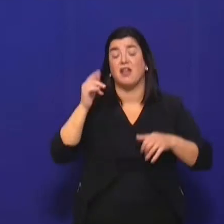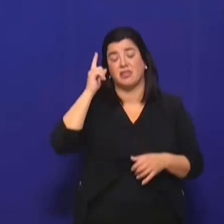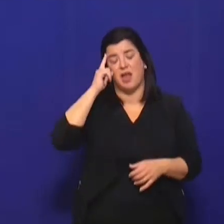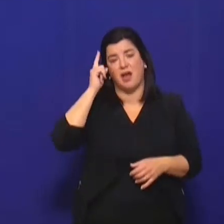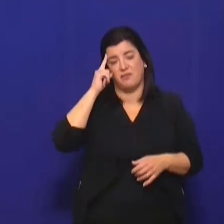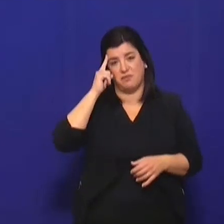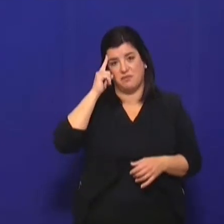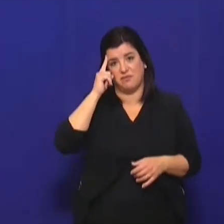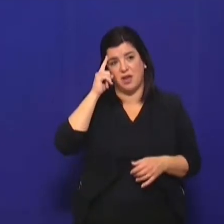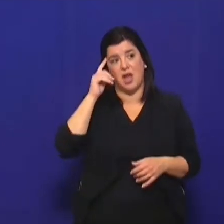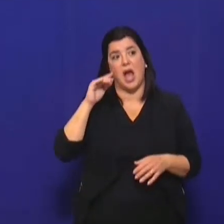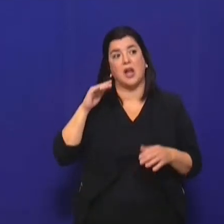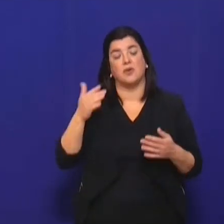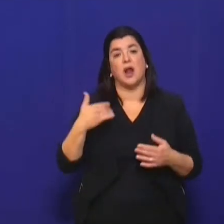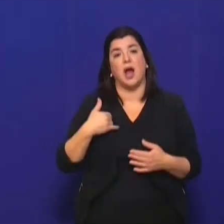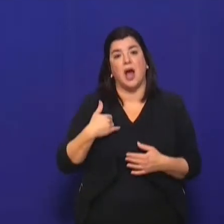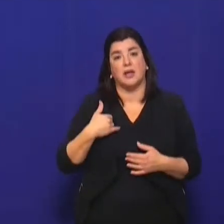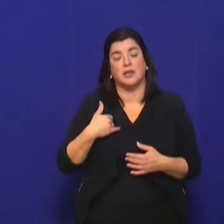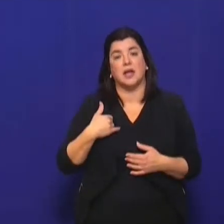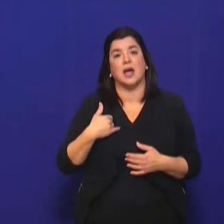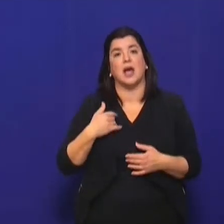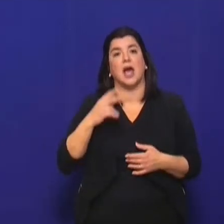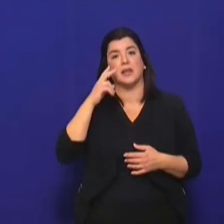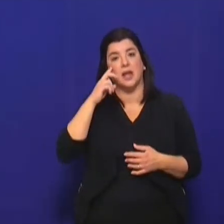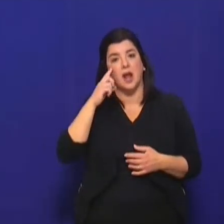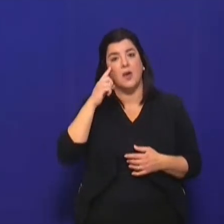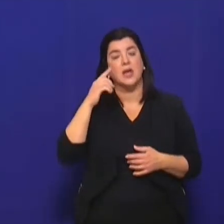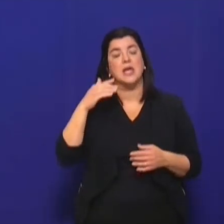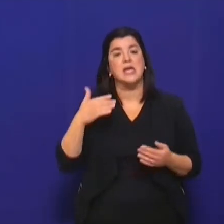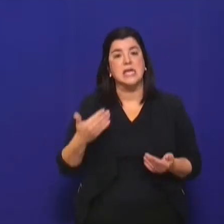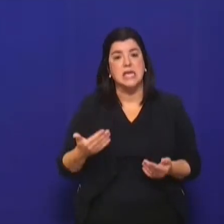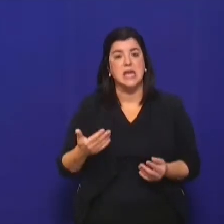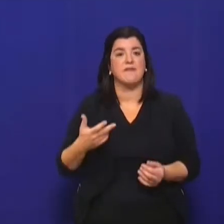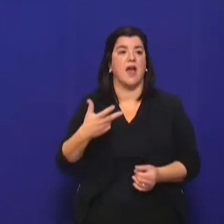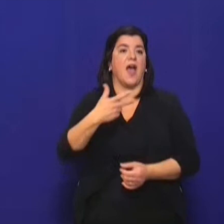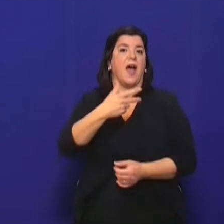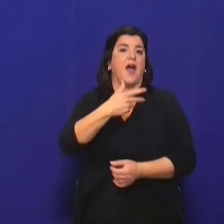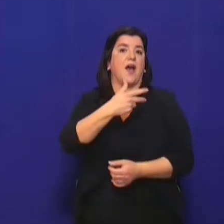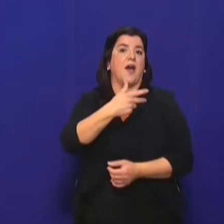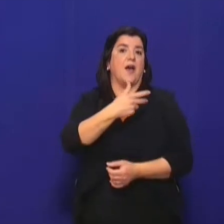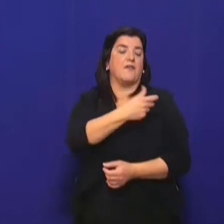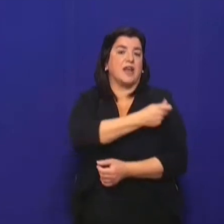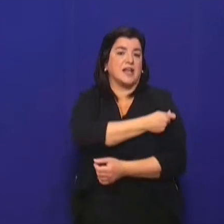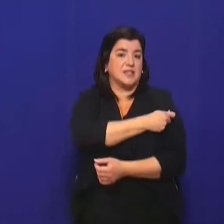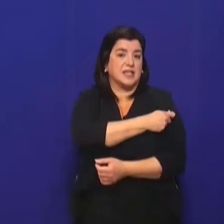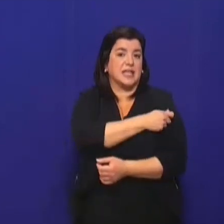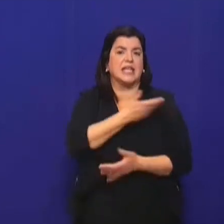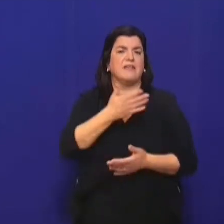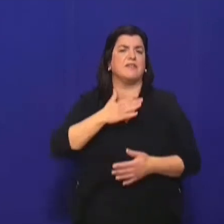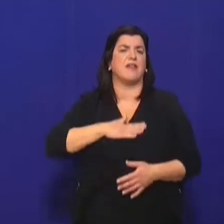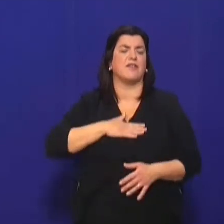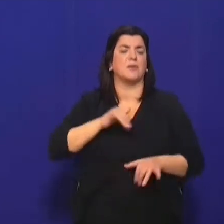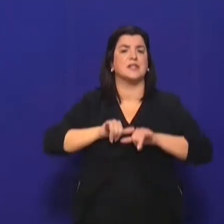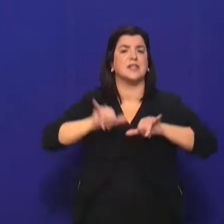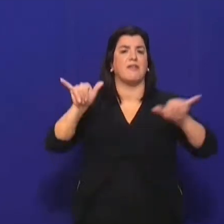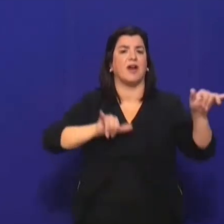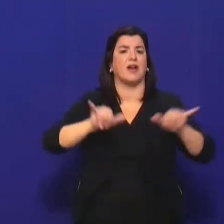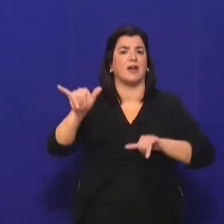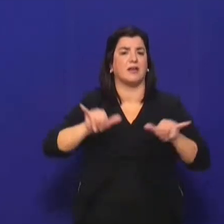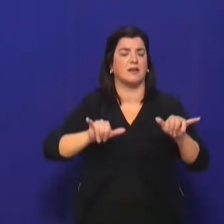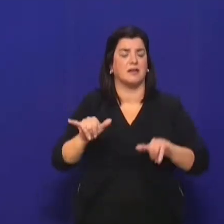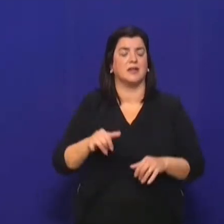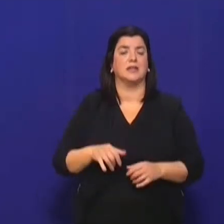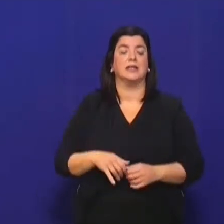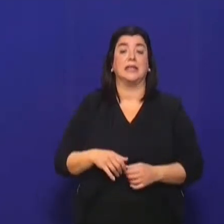u allura aħna qegħdin naraw kif ukoll il-vaccination tista' wkoll taffettwa s-safar. Infatti, hemm